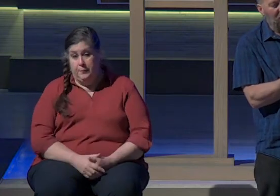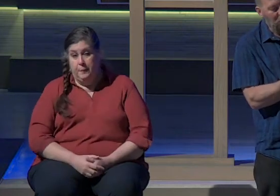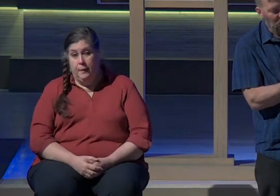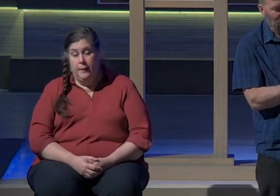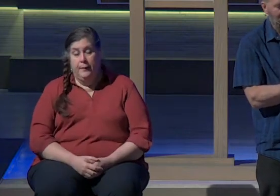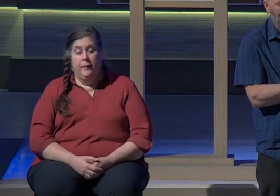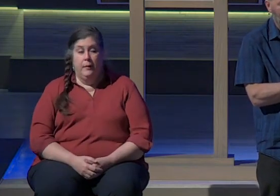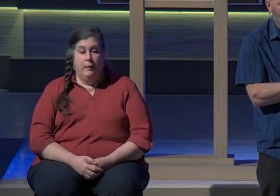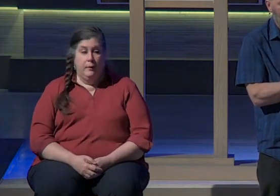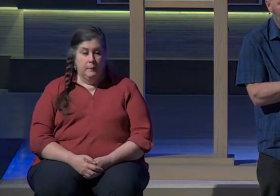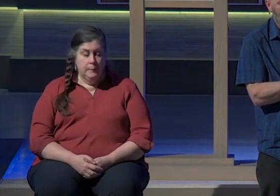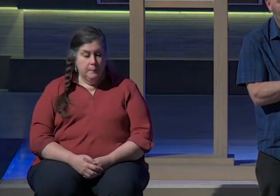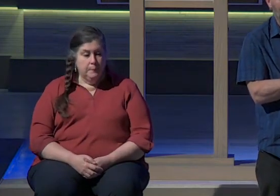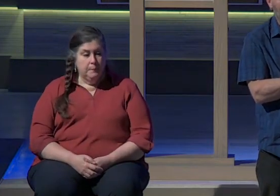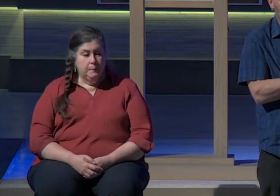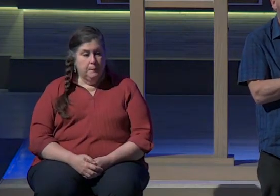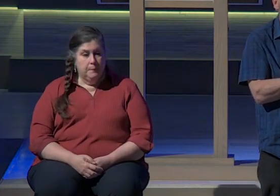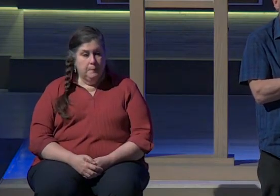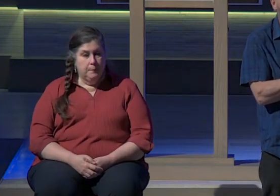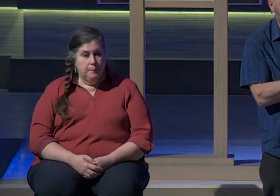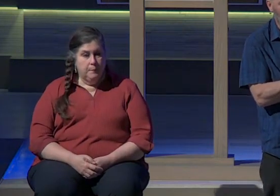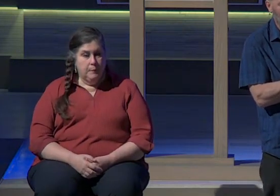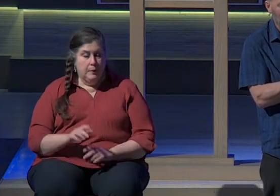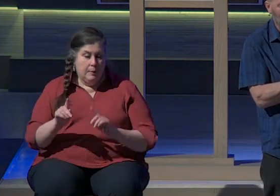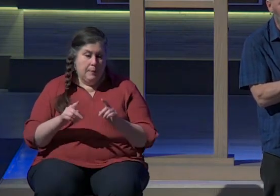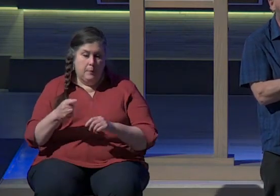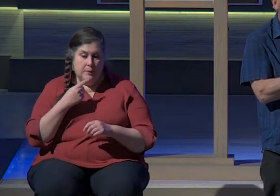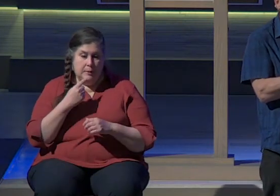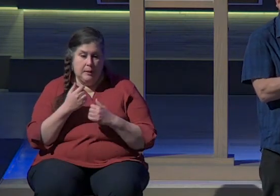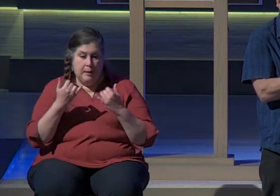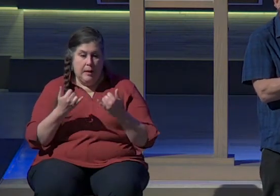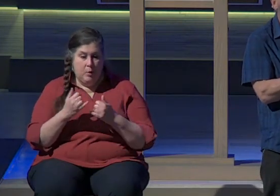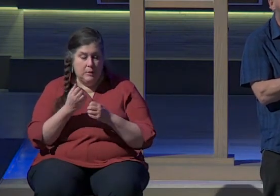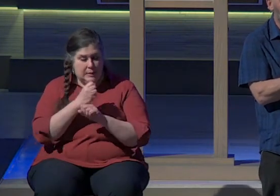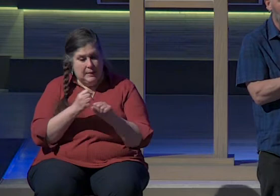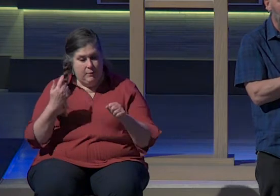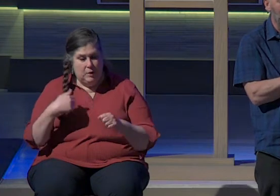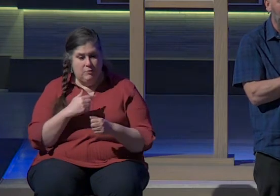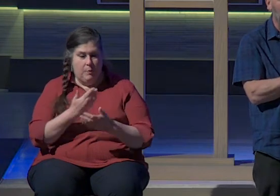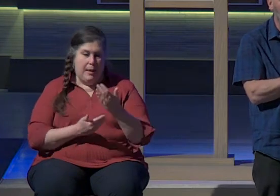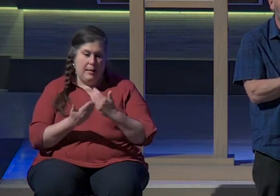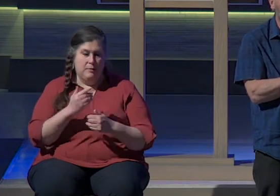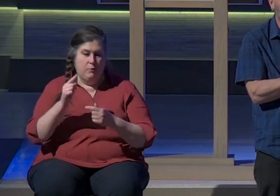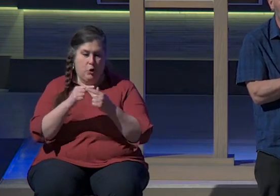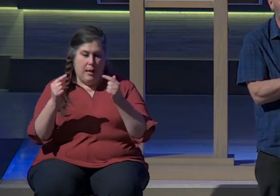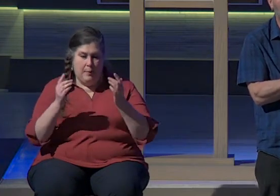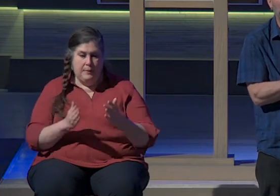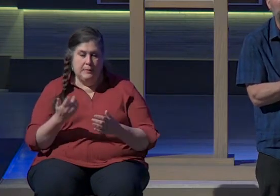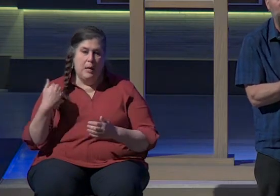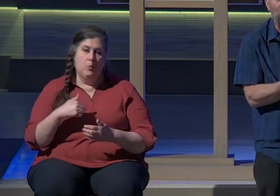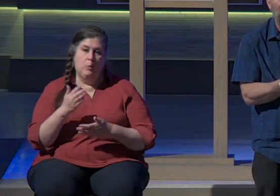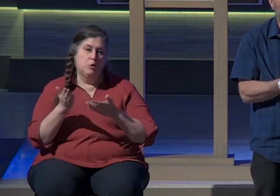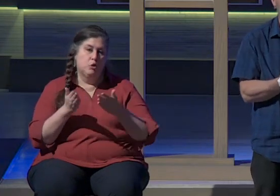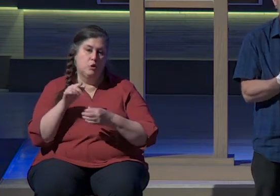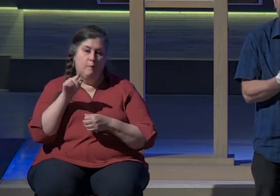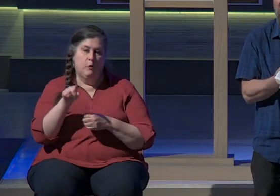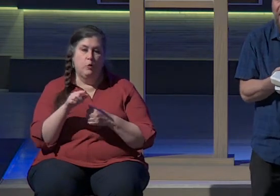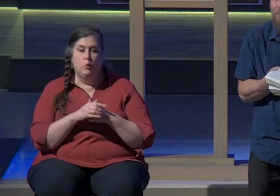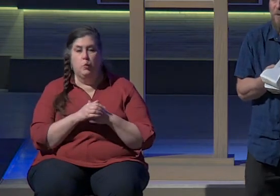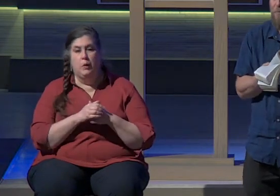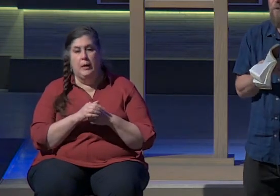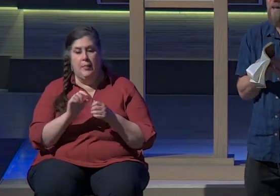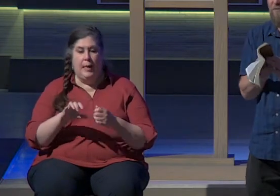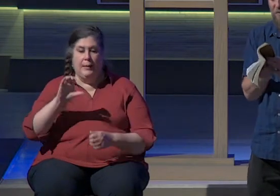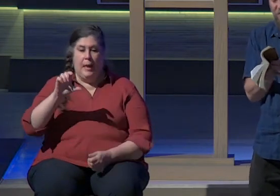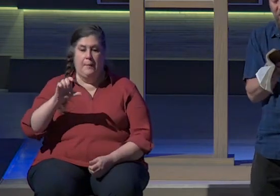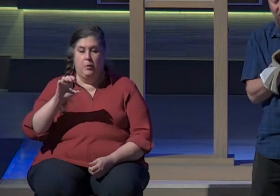The people then say, now, deliver us from the hands of your enemies and we will serve you. And that